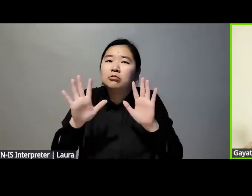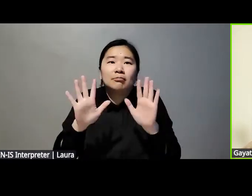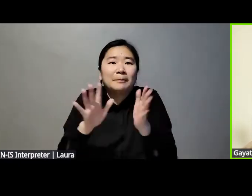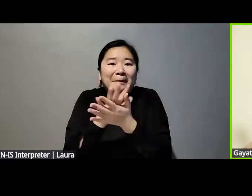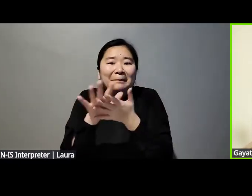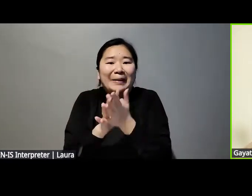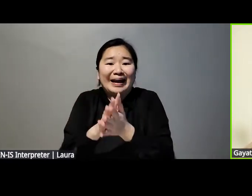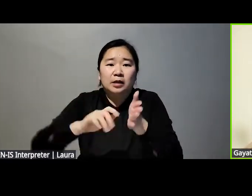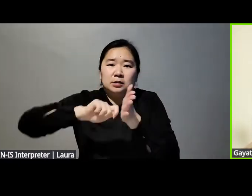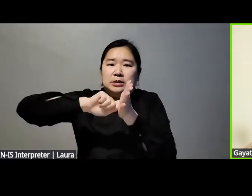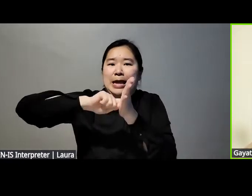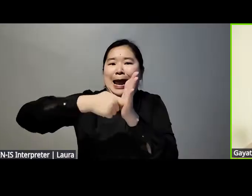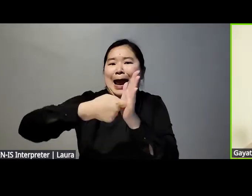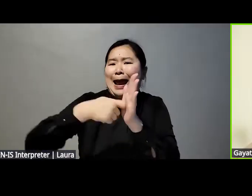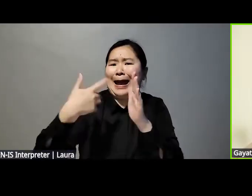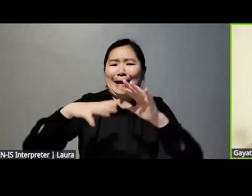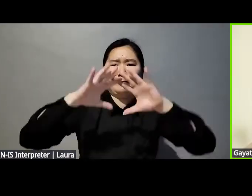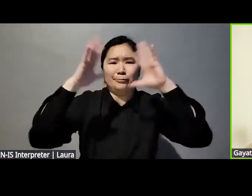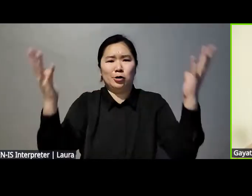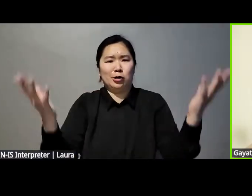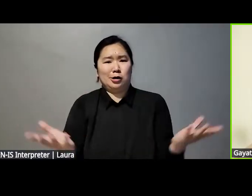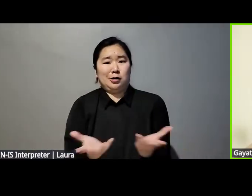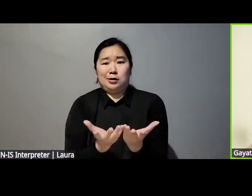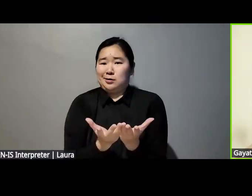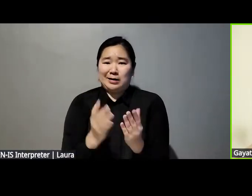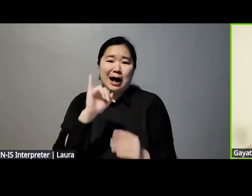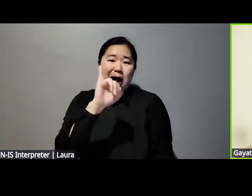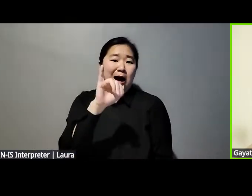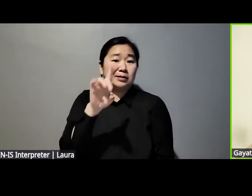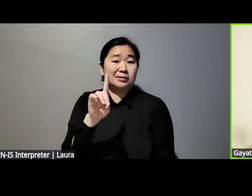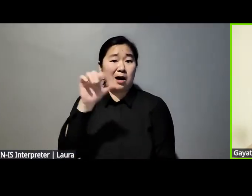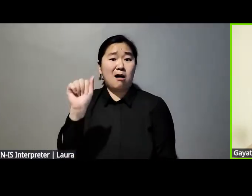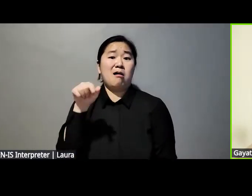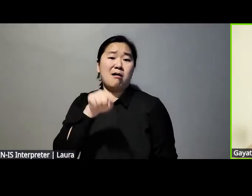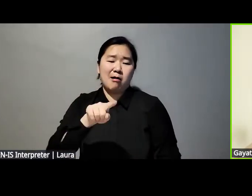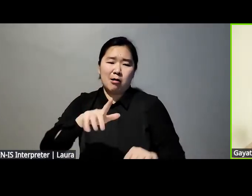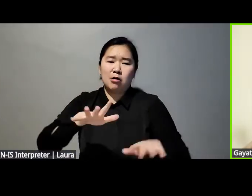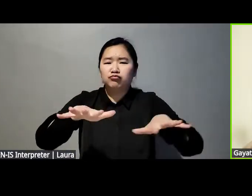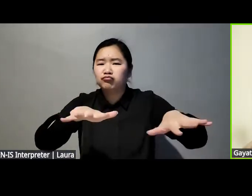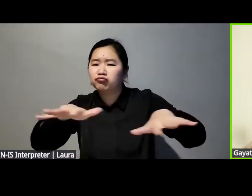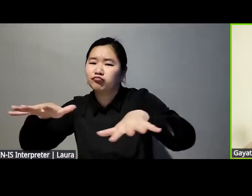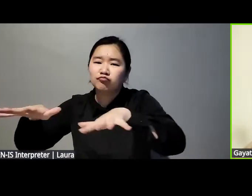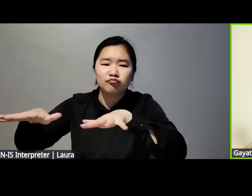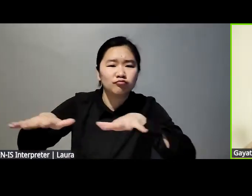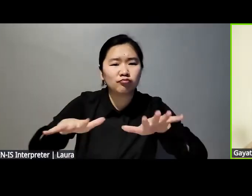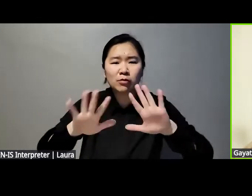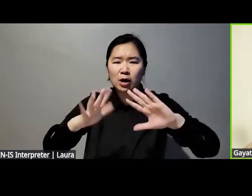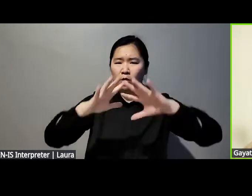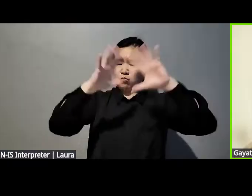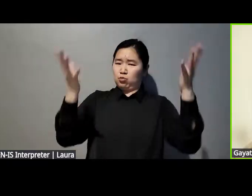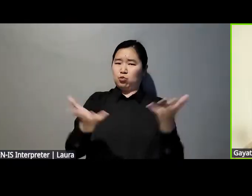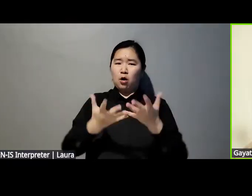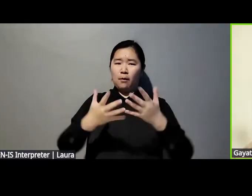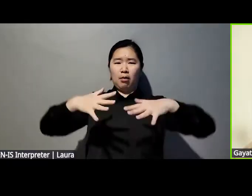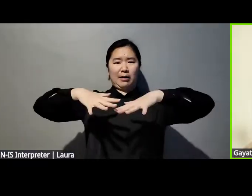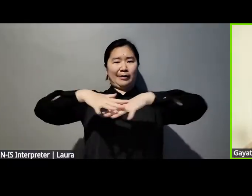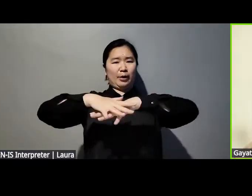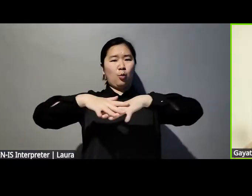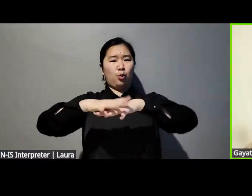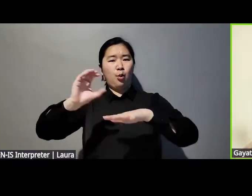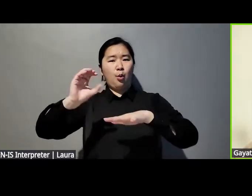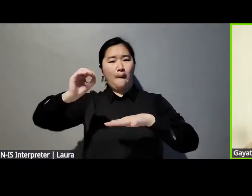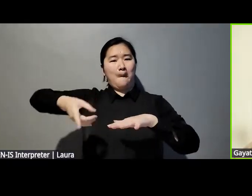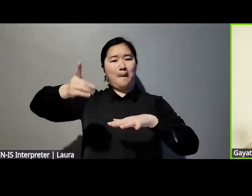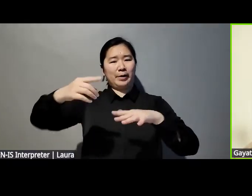the voices of persons with disabilities shape global policy discussions. Through research, advocacy, and